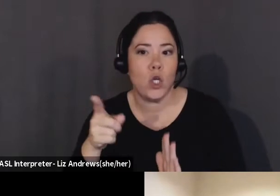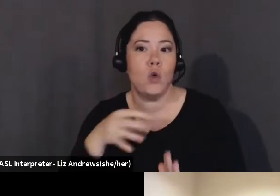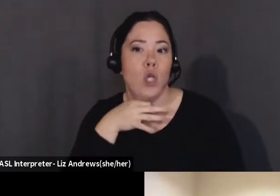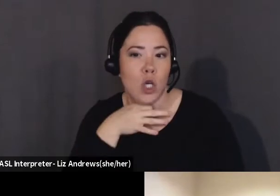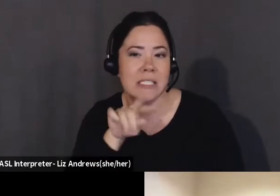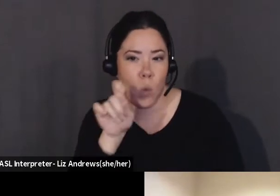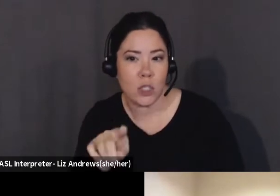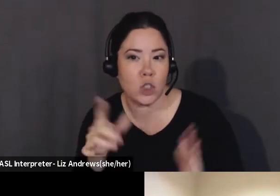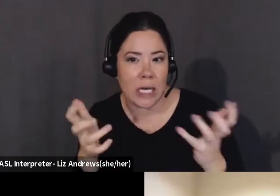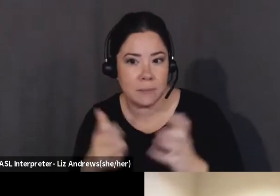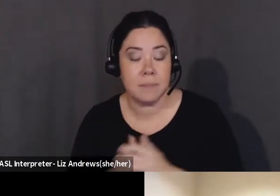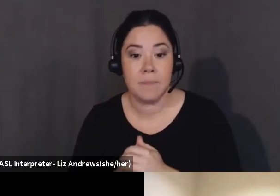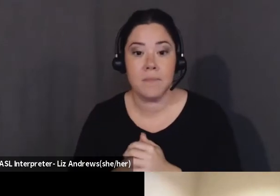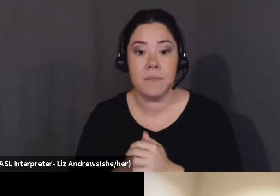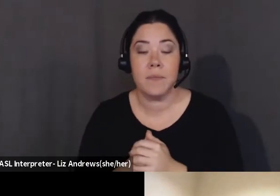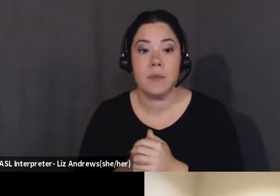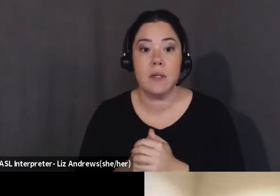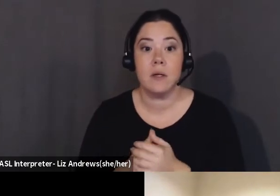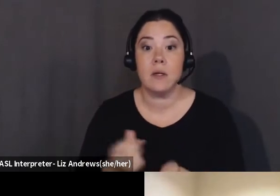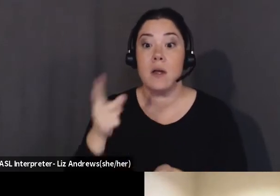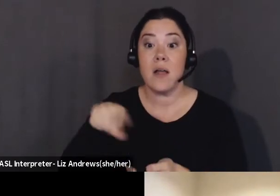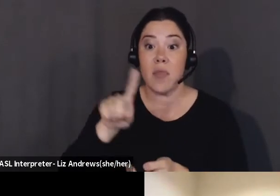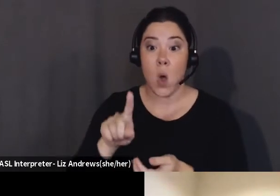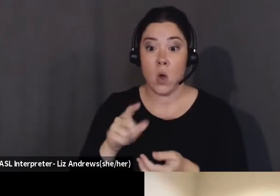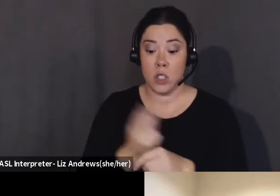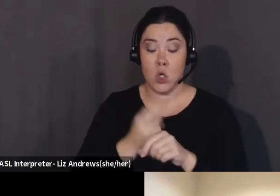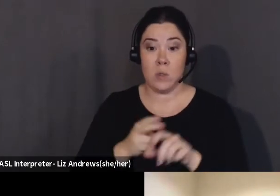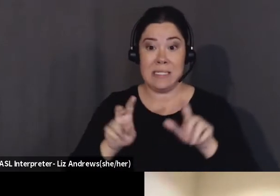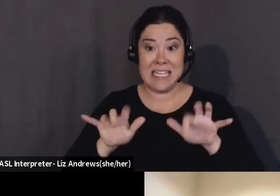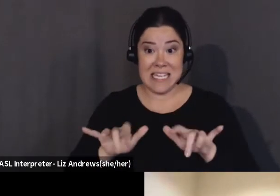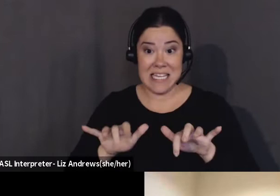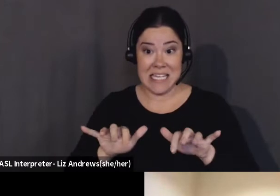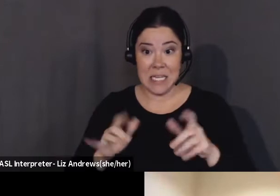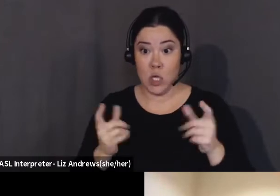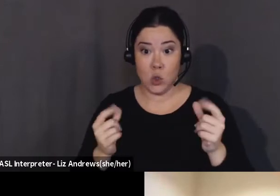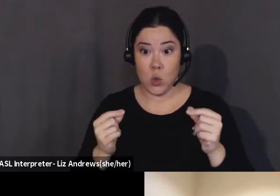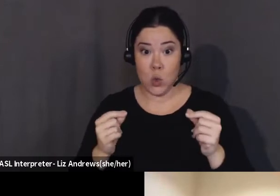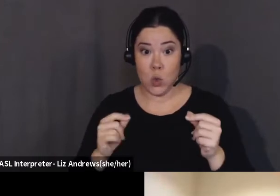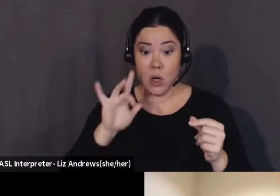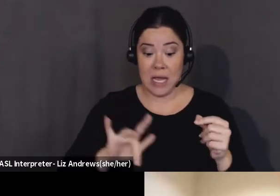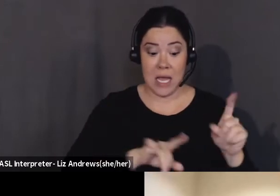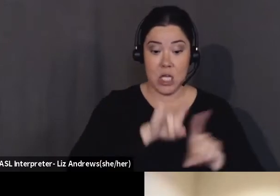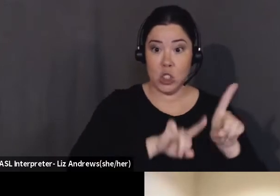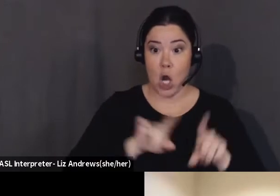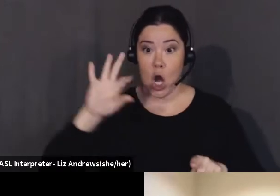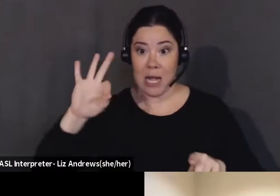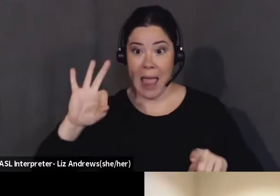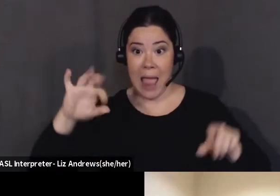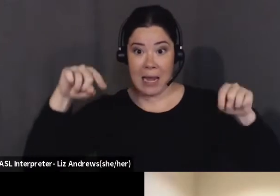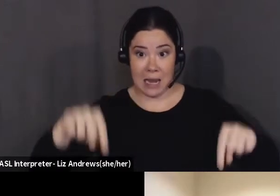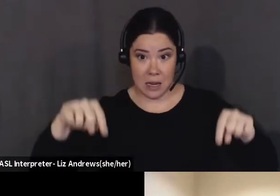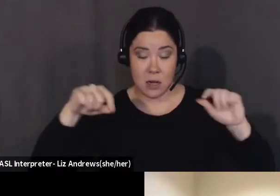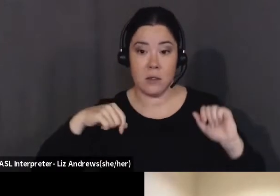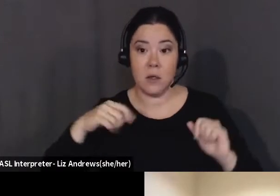phone today or using a keystroke, we ask that you press *9 or